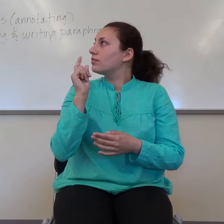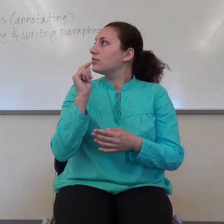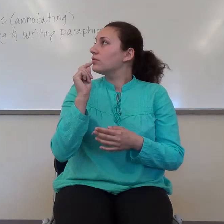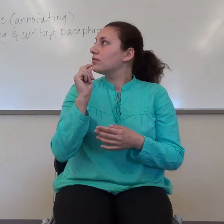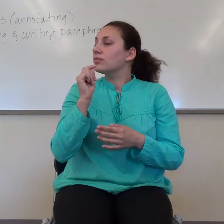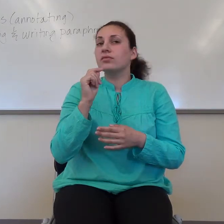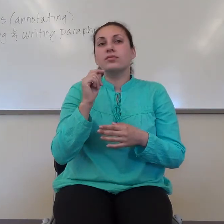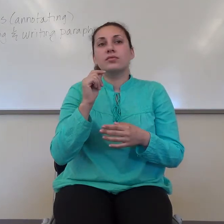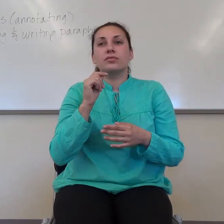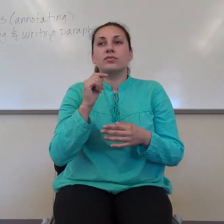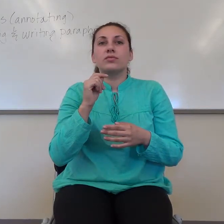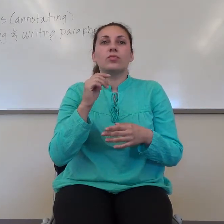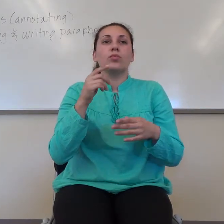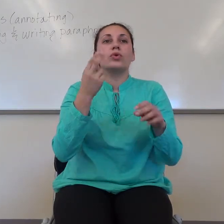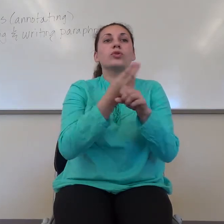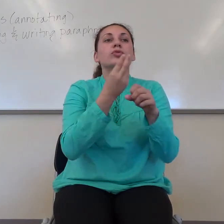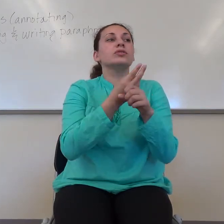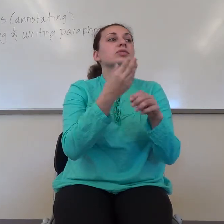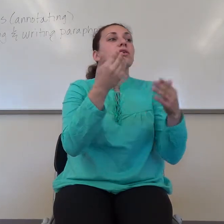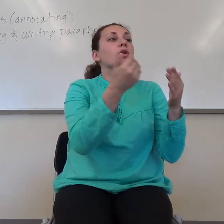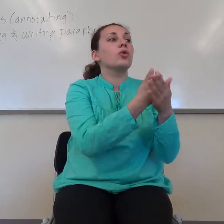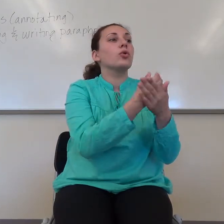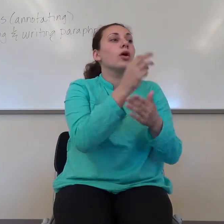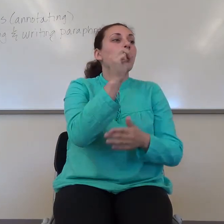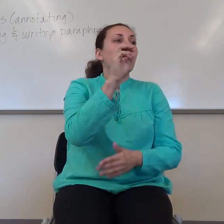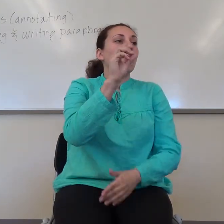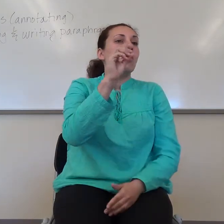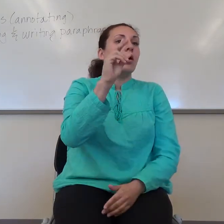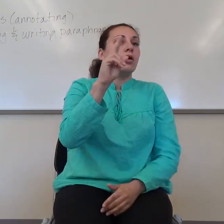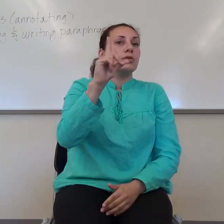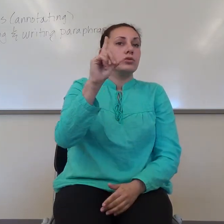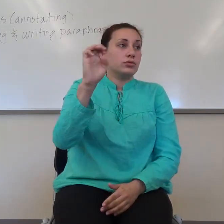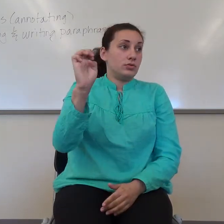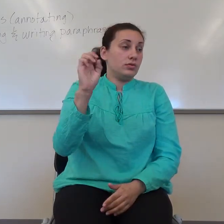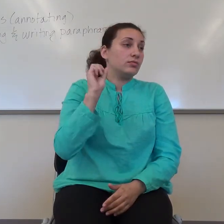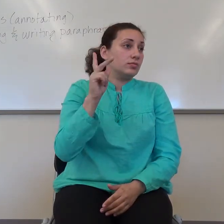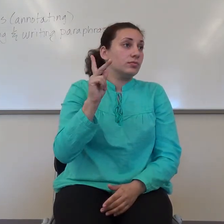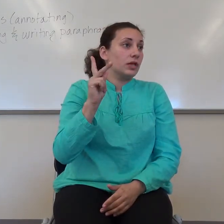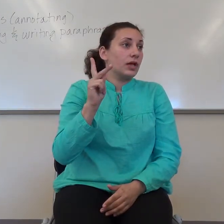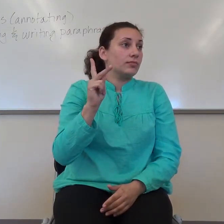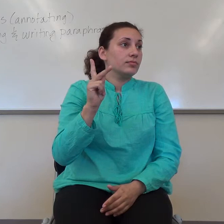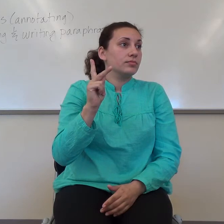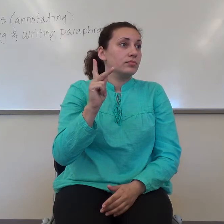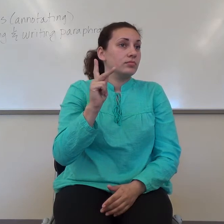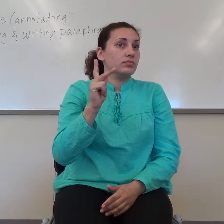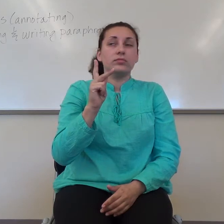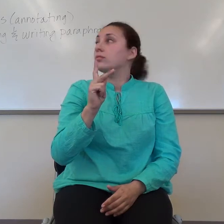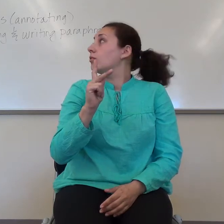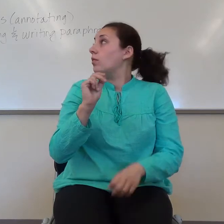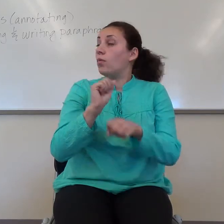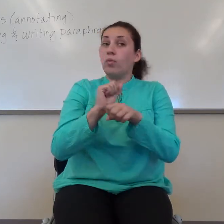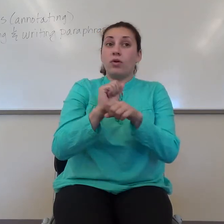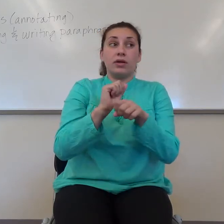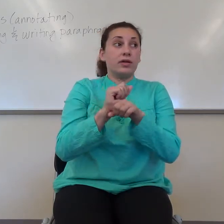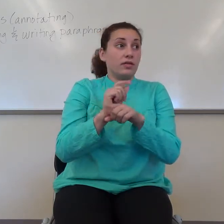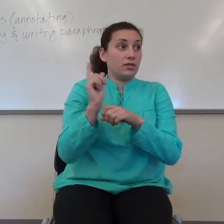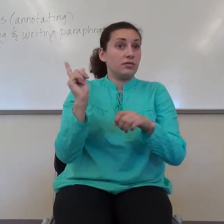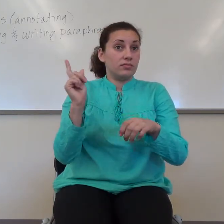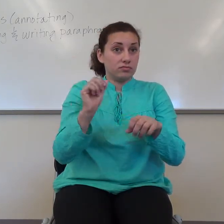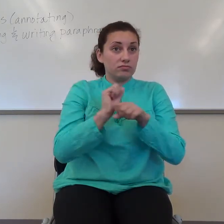We're at a new module, okay? We've been working on this for 2 weeks, talking about